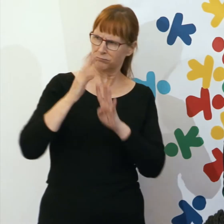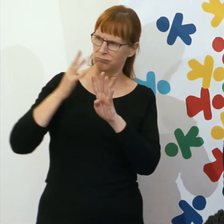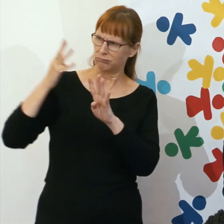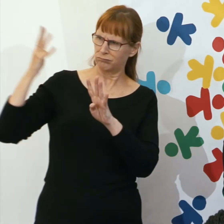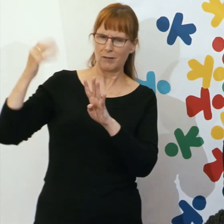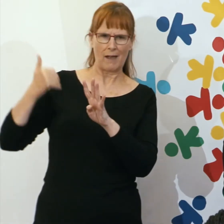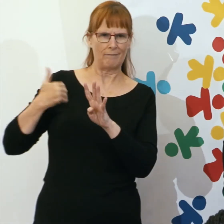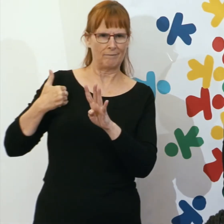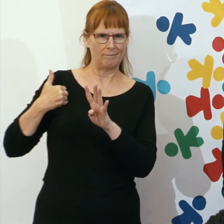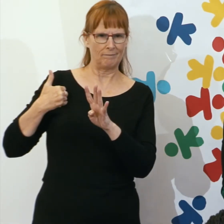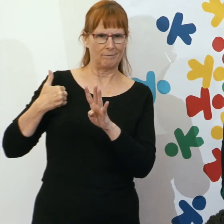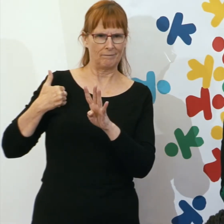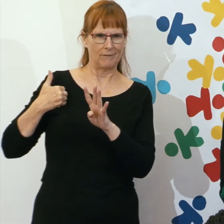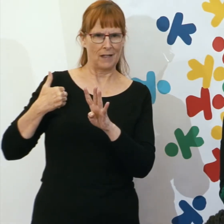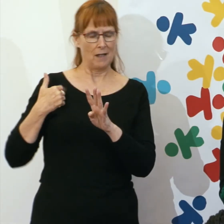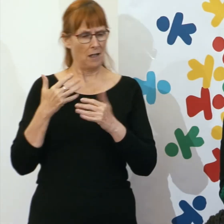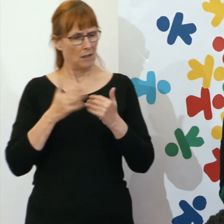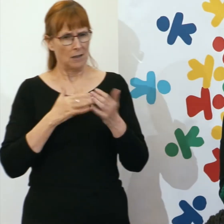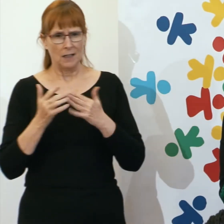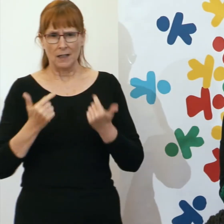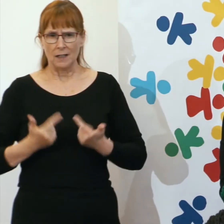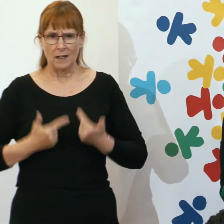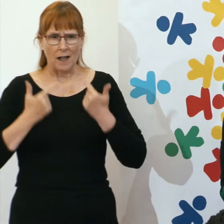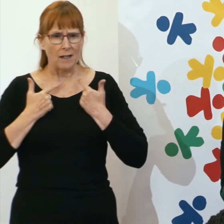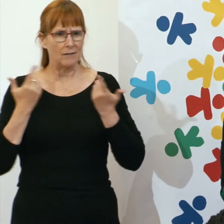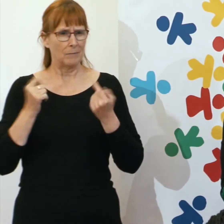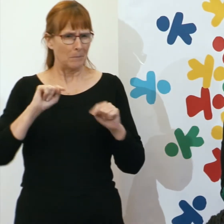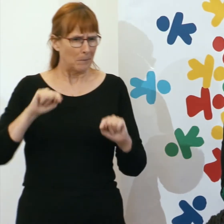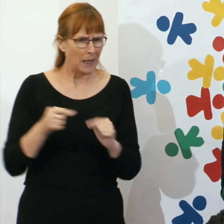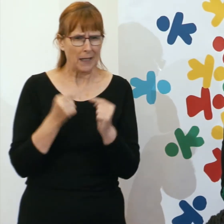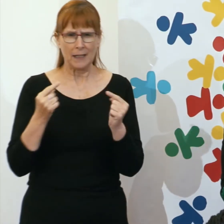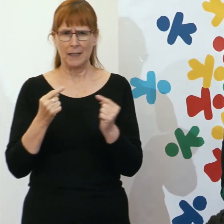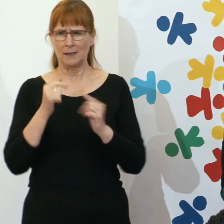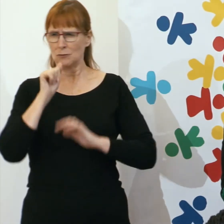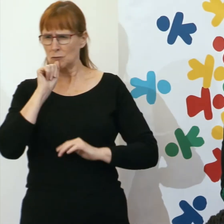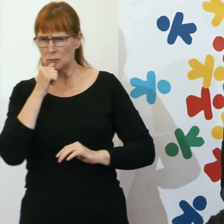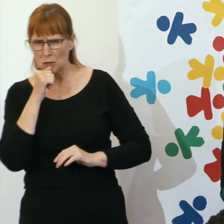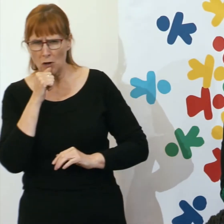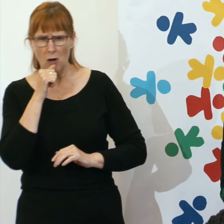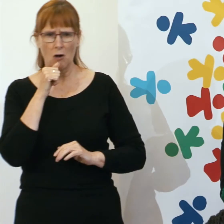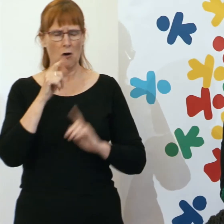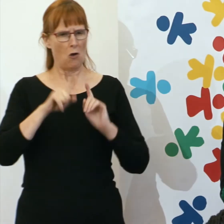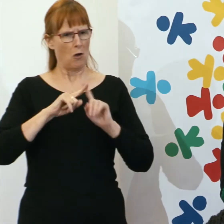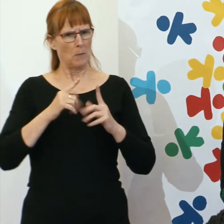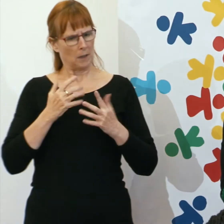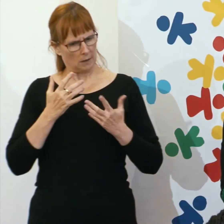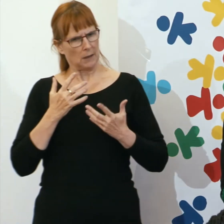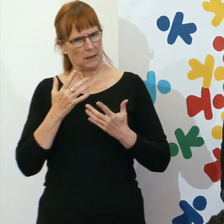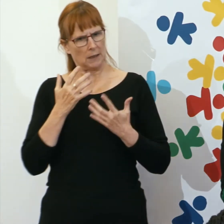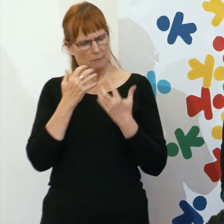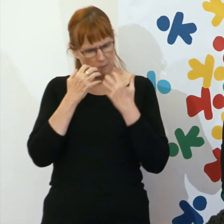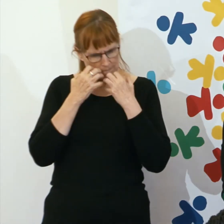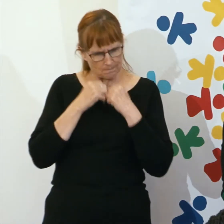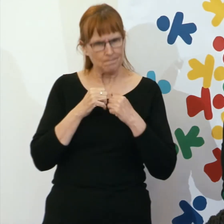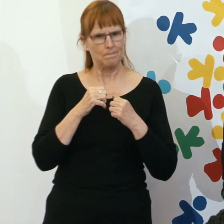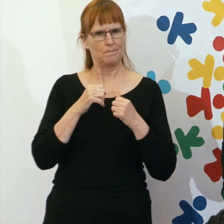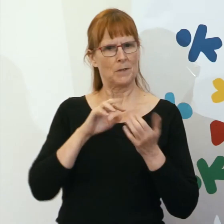life in spite of the pain, the sorrow, is always a measure of what has gone before."